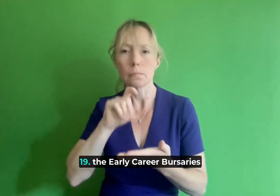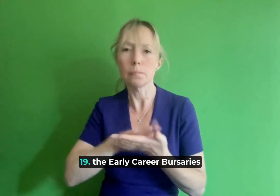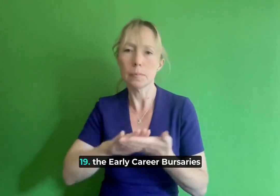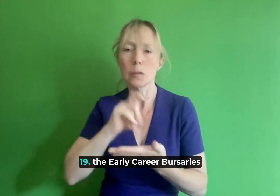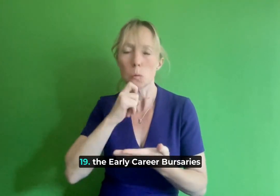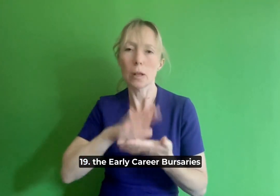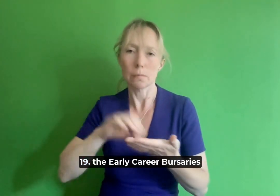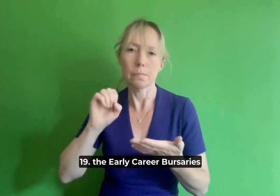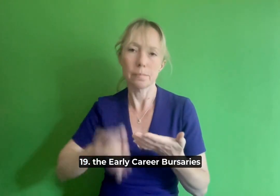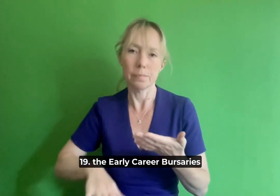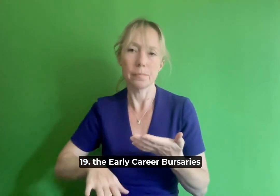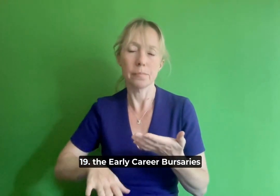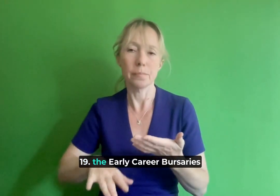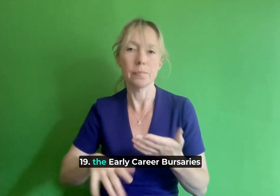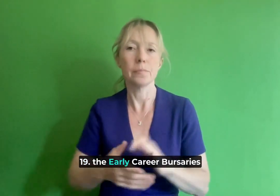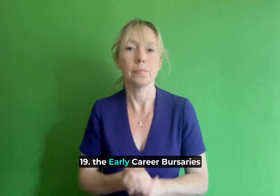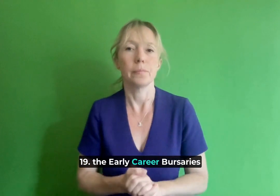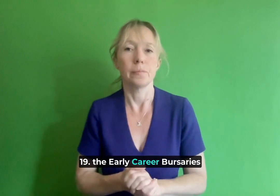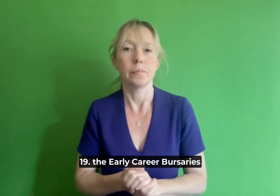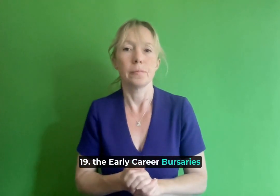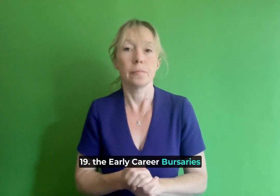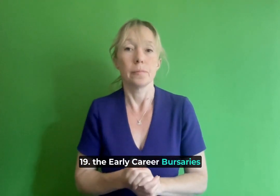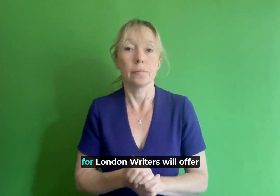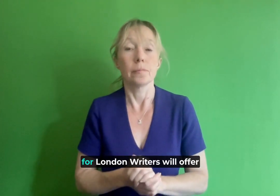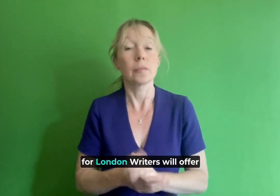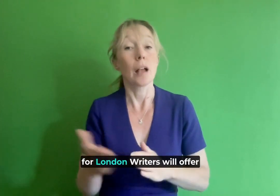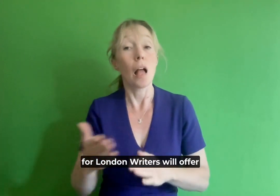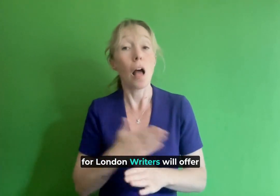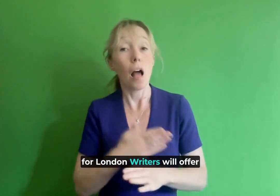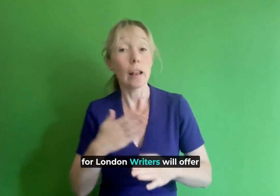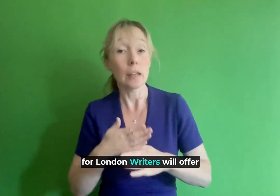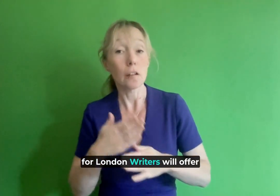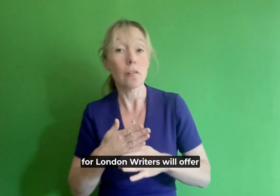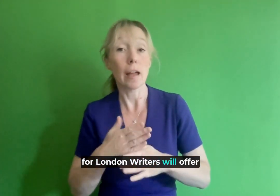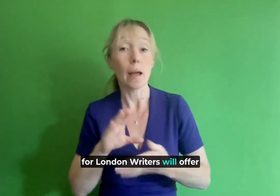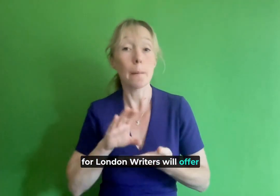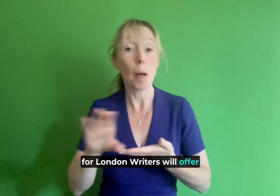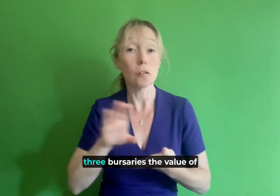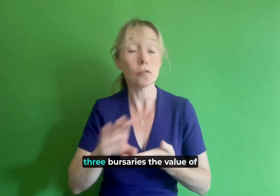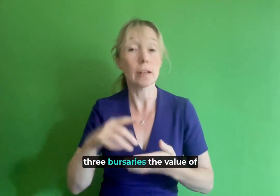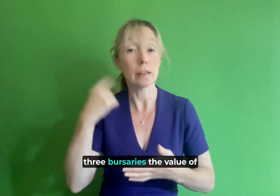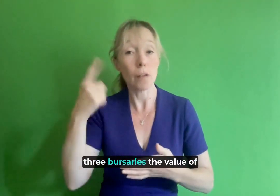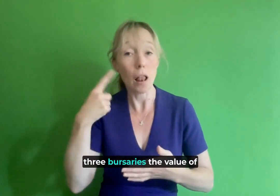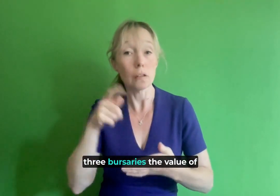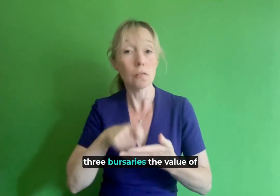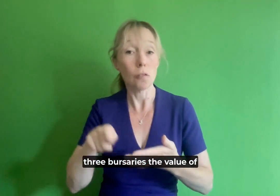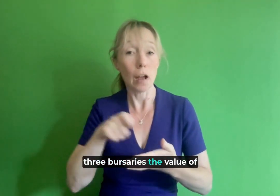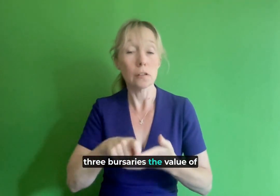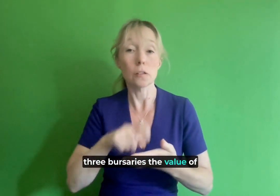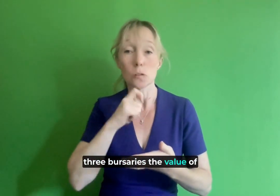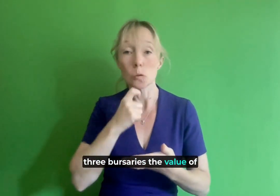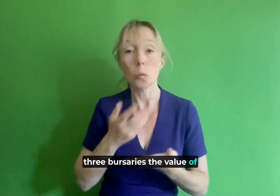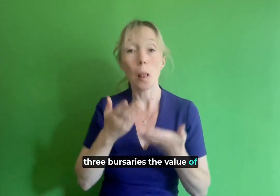19. The Early Career Bursaries for London writers will offer 3 bursaries to the value of